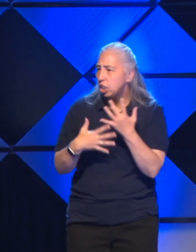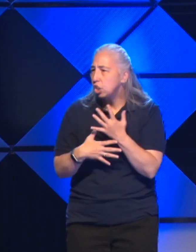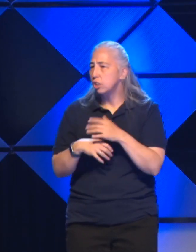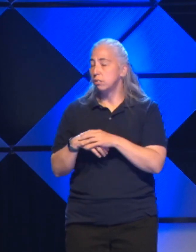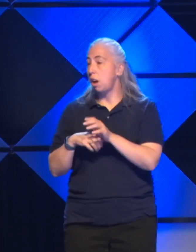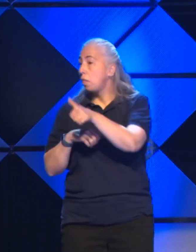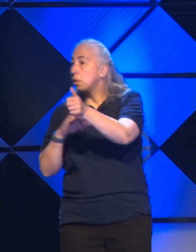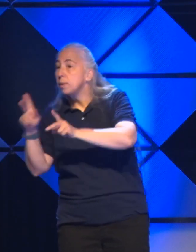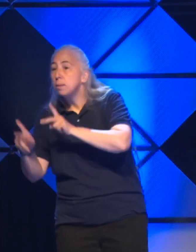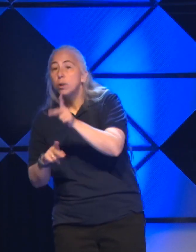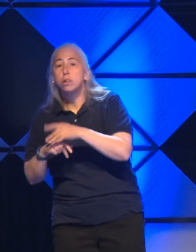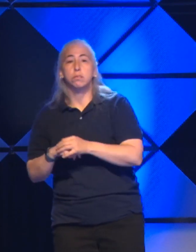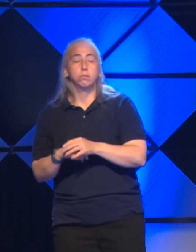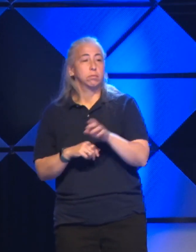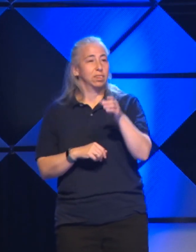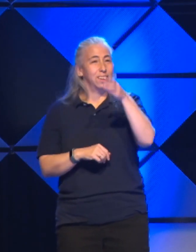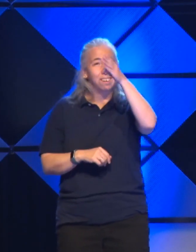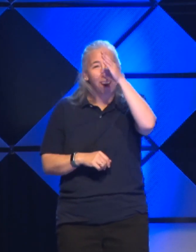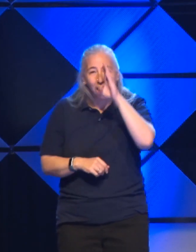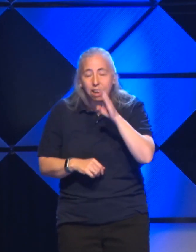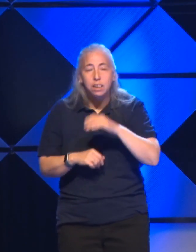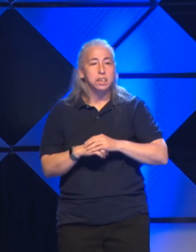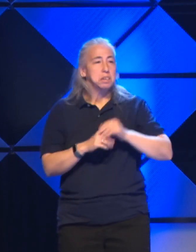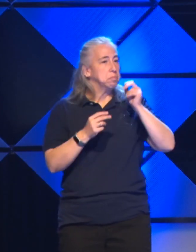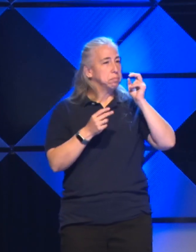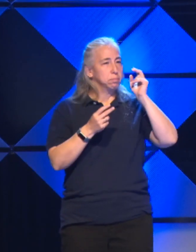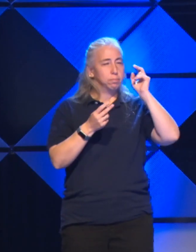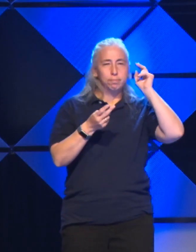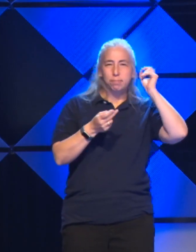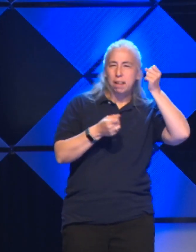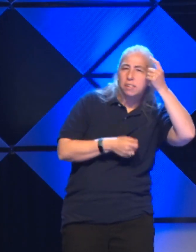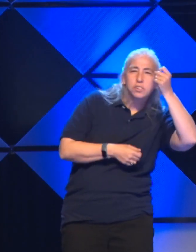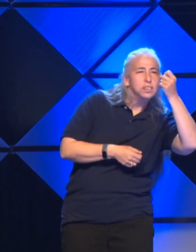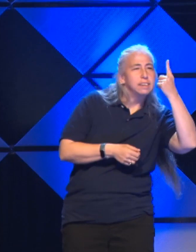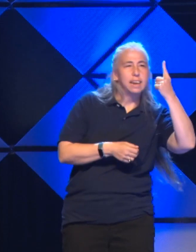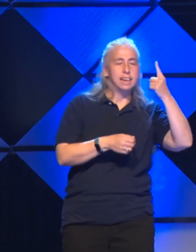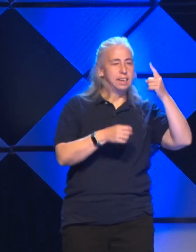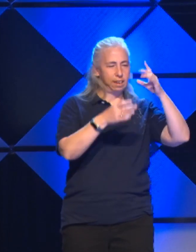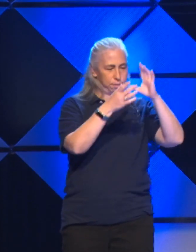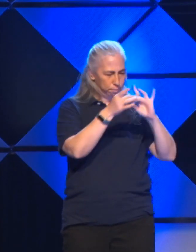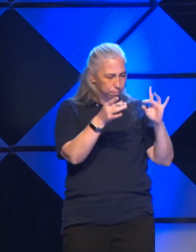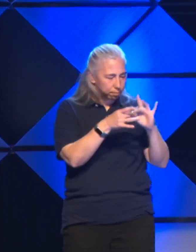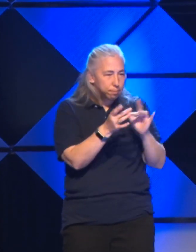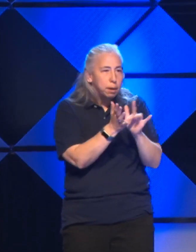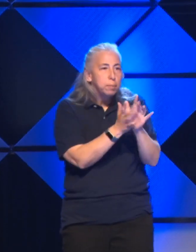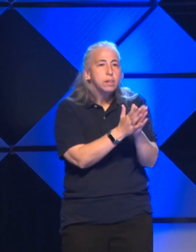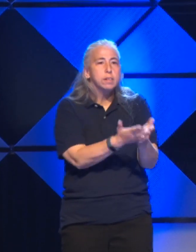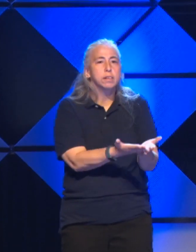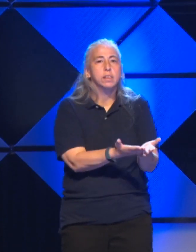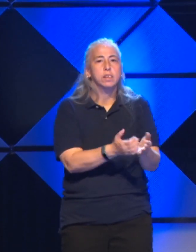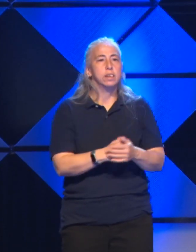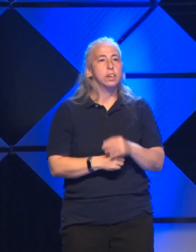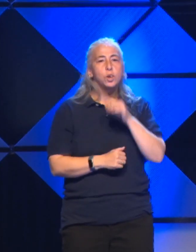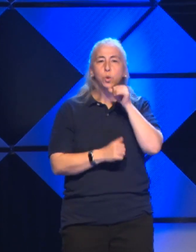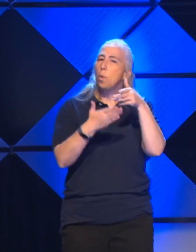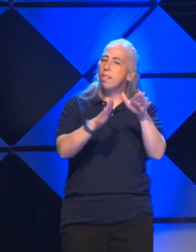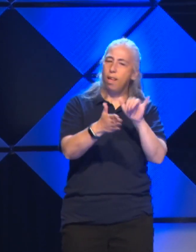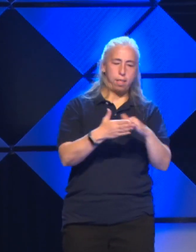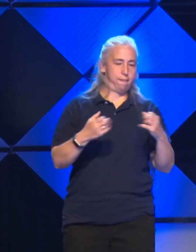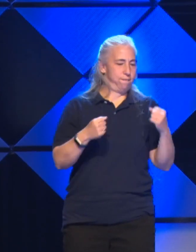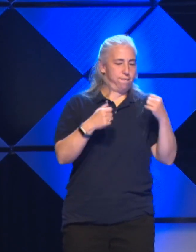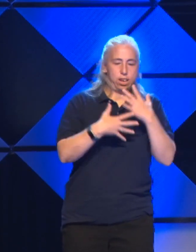a misunderstood of divinity, to cripple you and shadow the hope that God wants